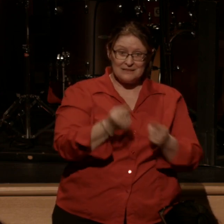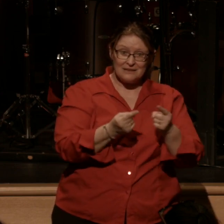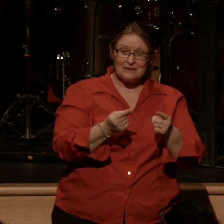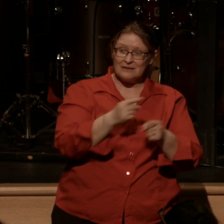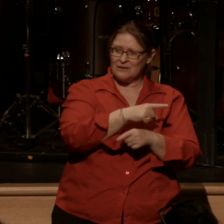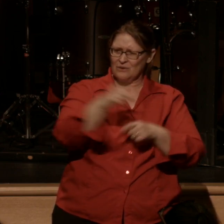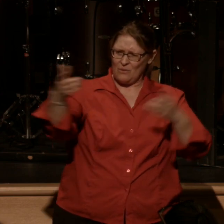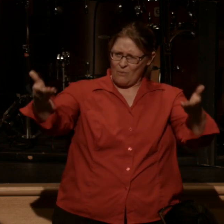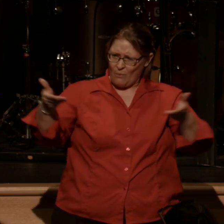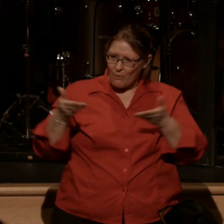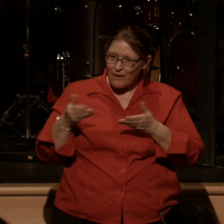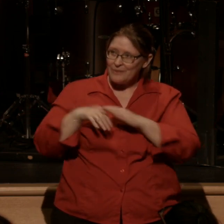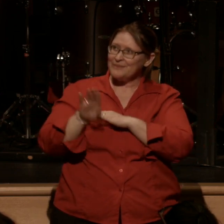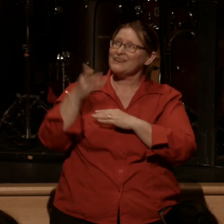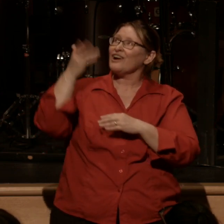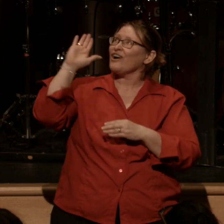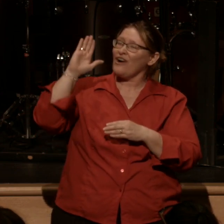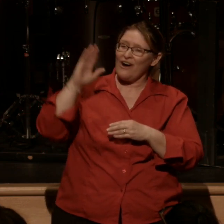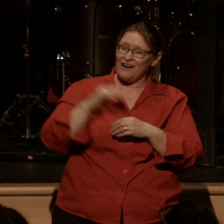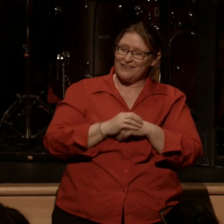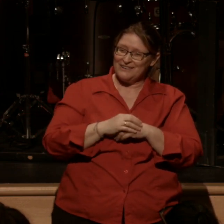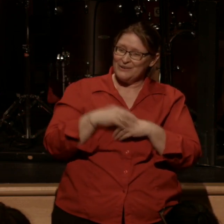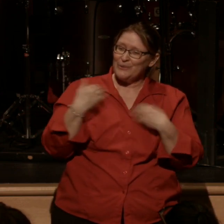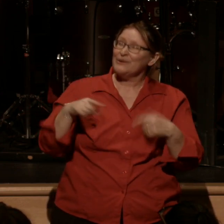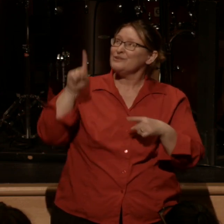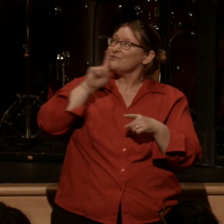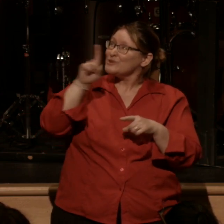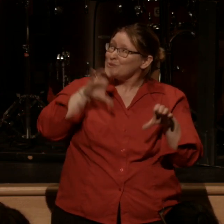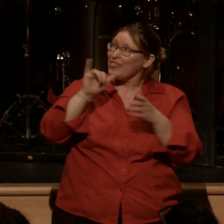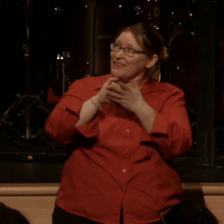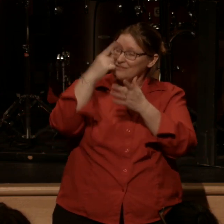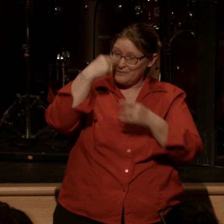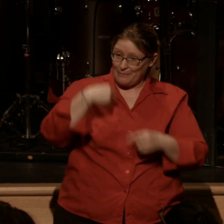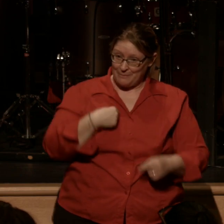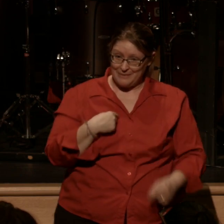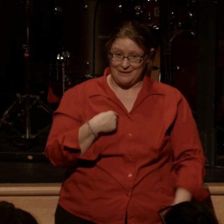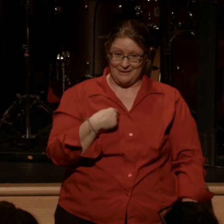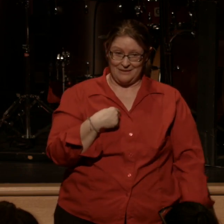you be welcomed in. God, have you really done that for me?